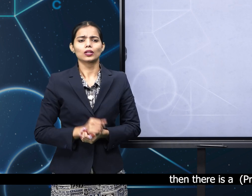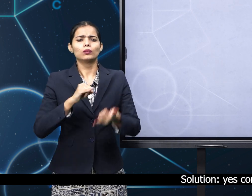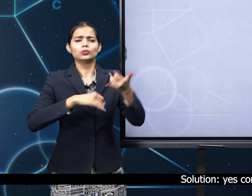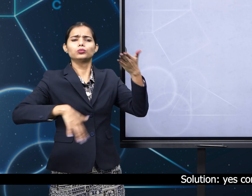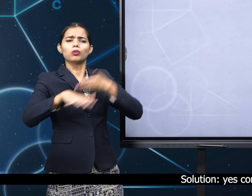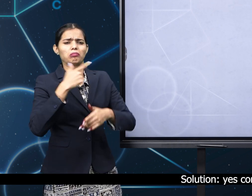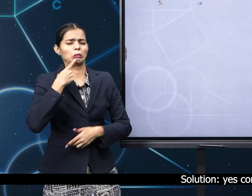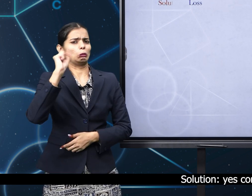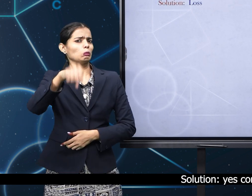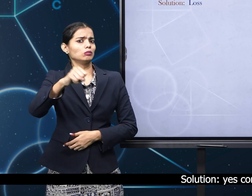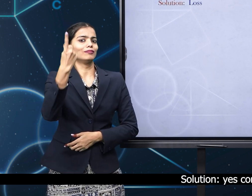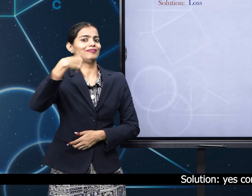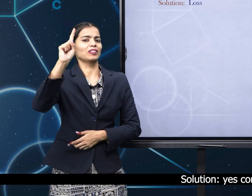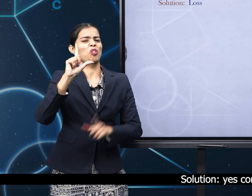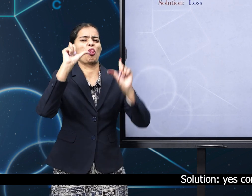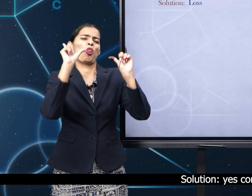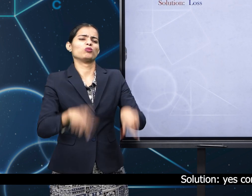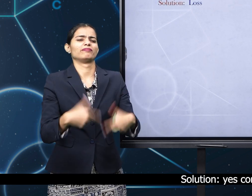Solution, yes, correct, loss.